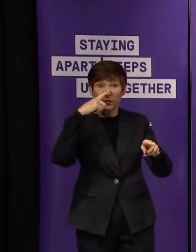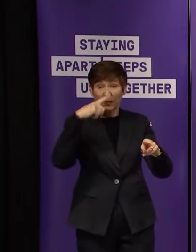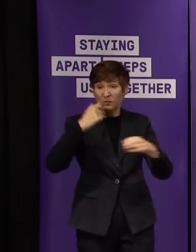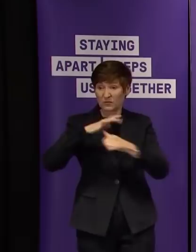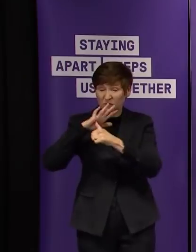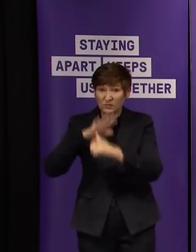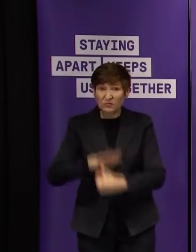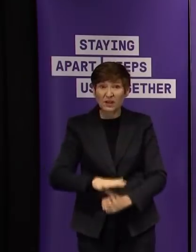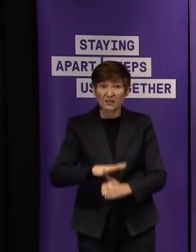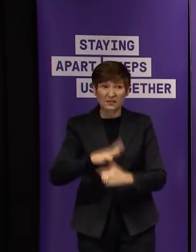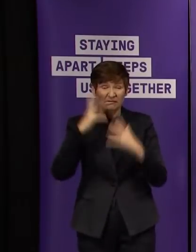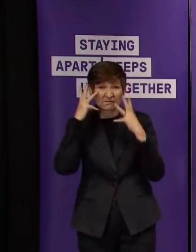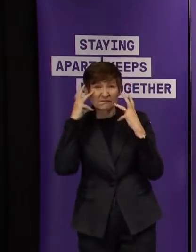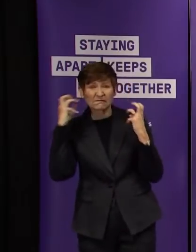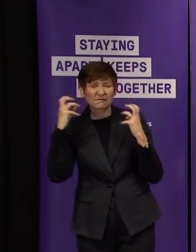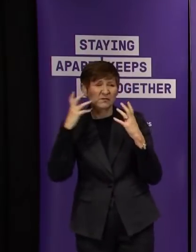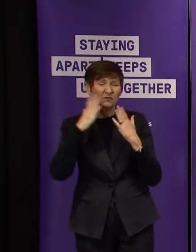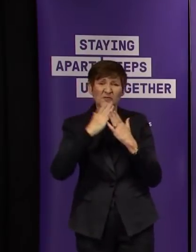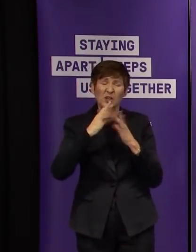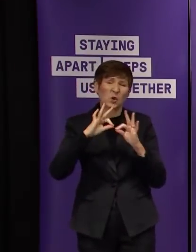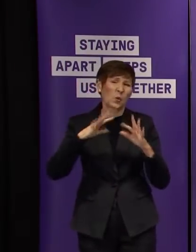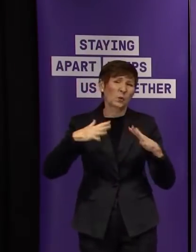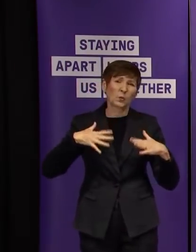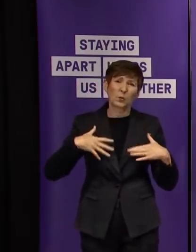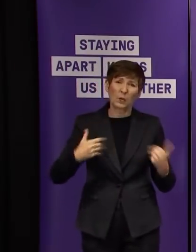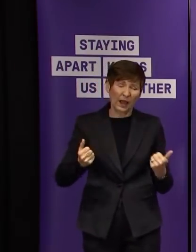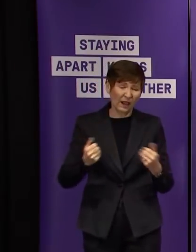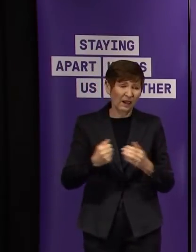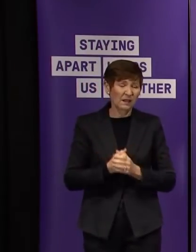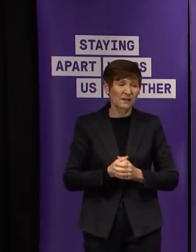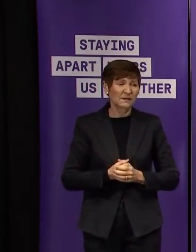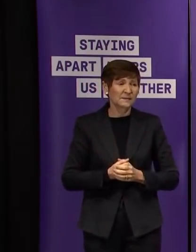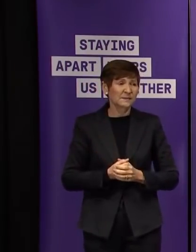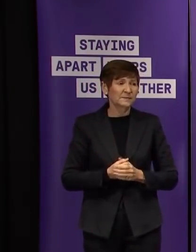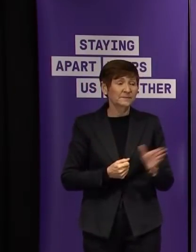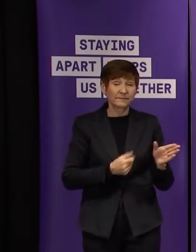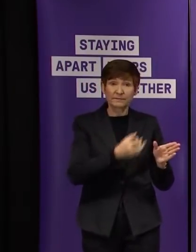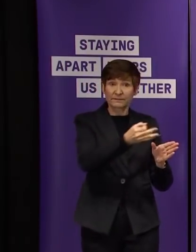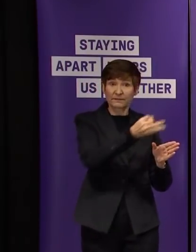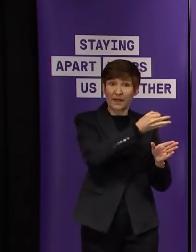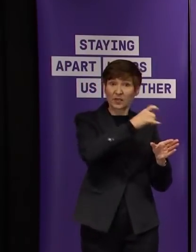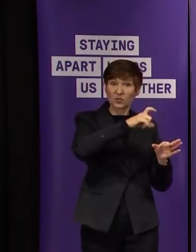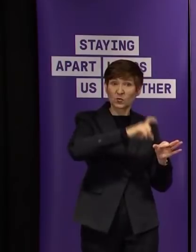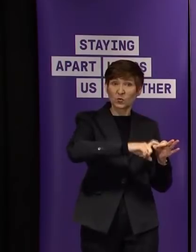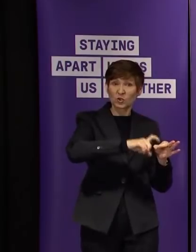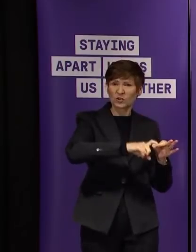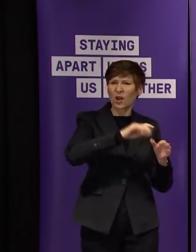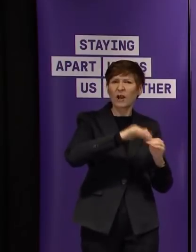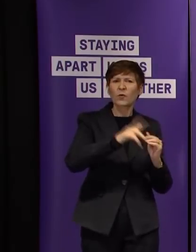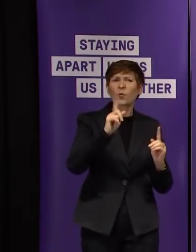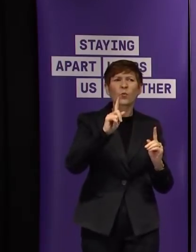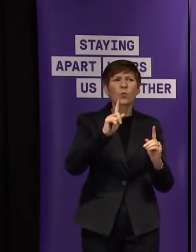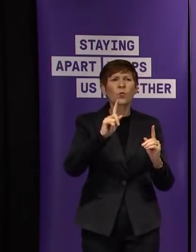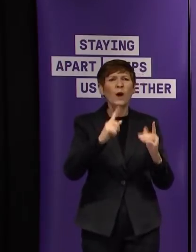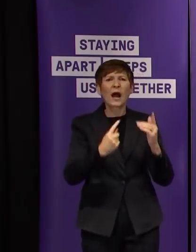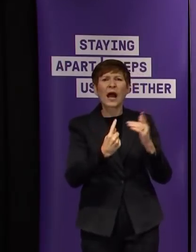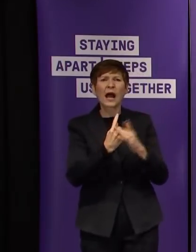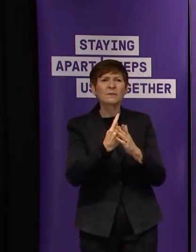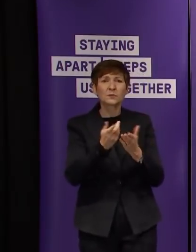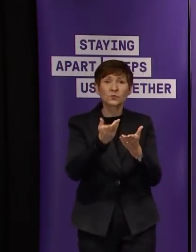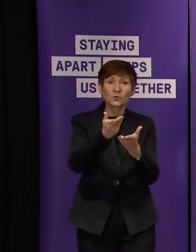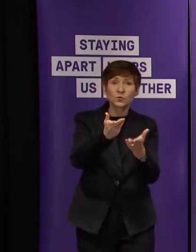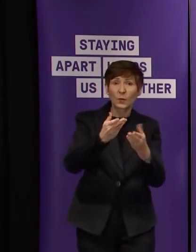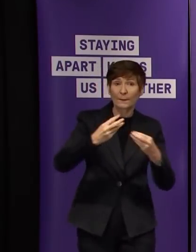consider extending or providing financial support to sole traders? The day for me to announce that will be when that package of support is